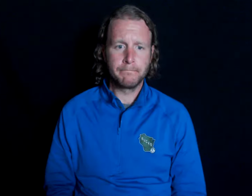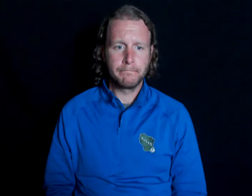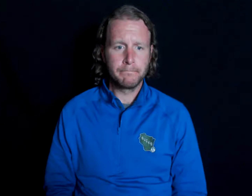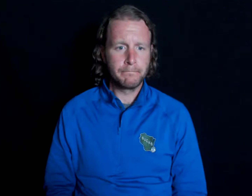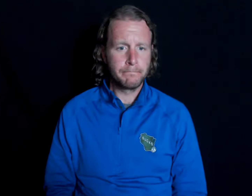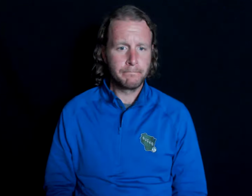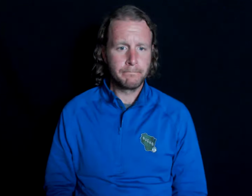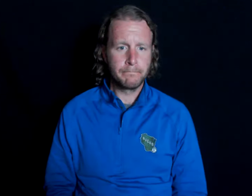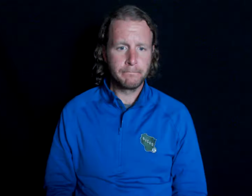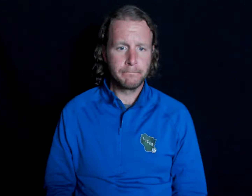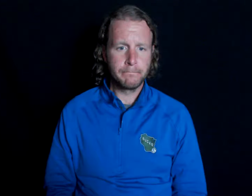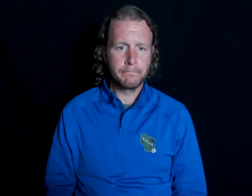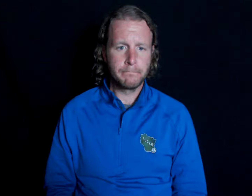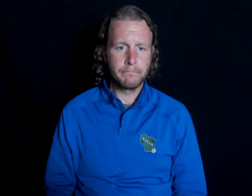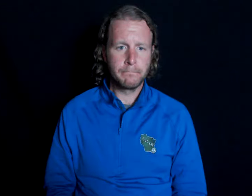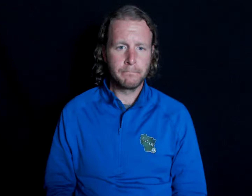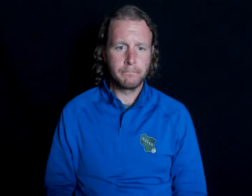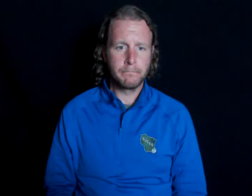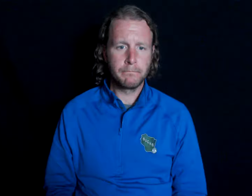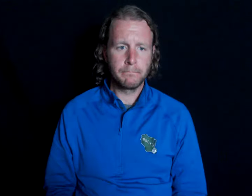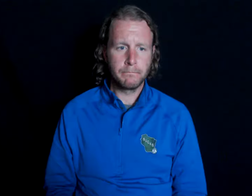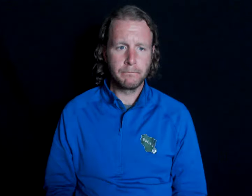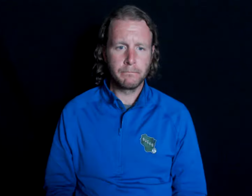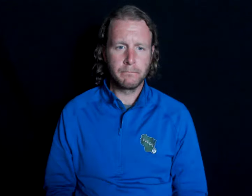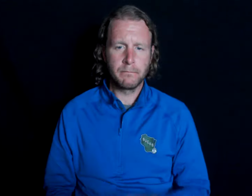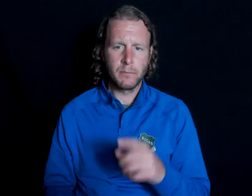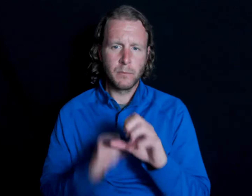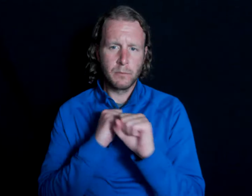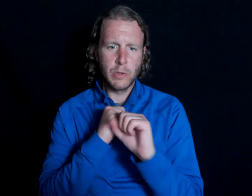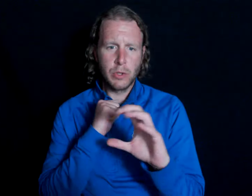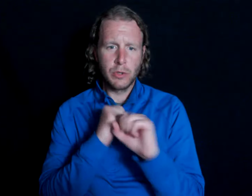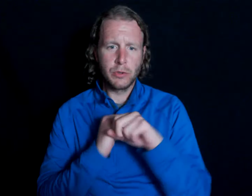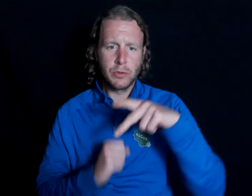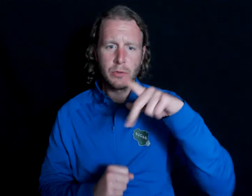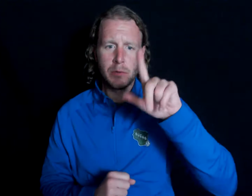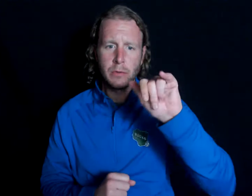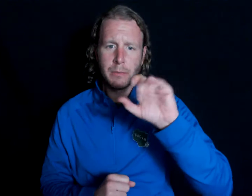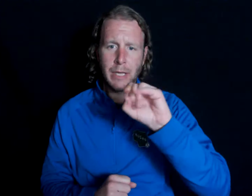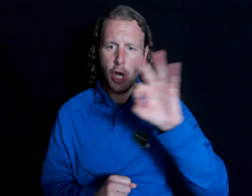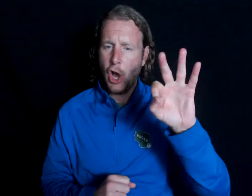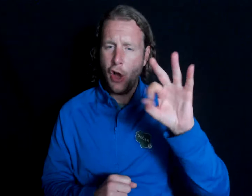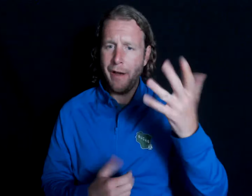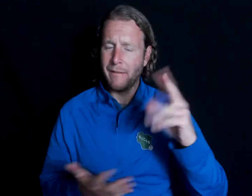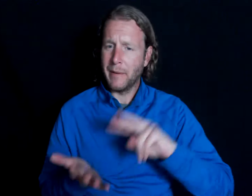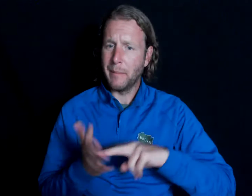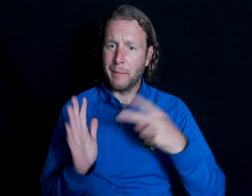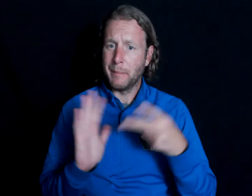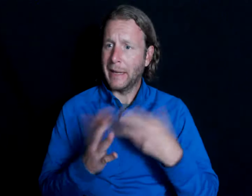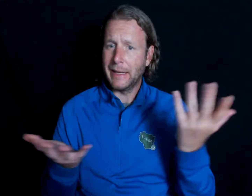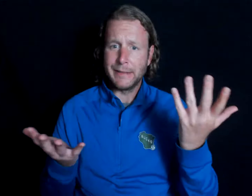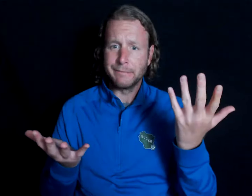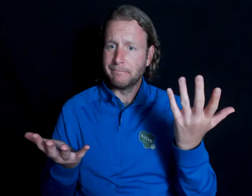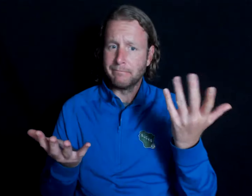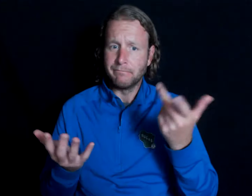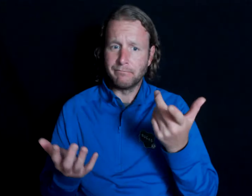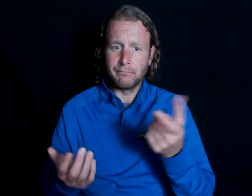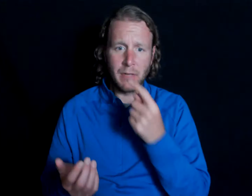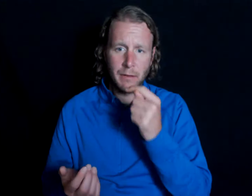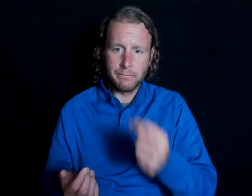The playoffs, where everything is up for grabs. No pressure or anything. Just cementing your place in history.